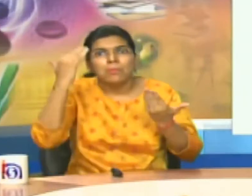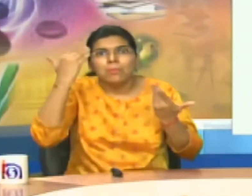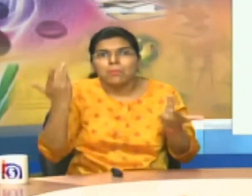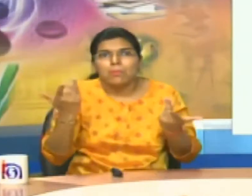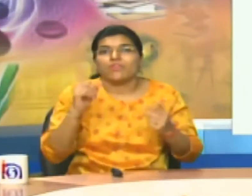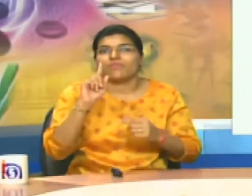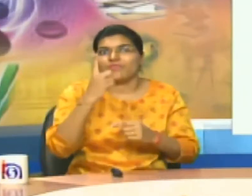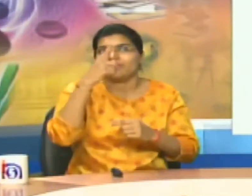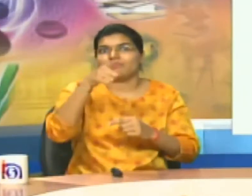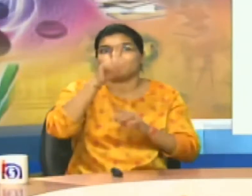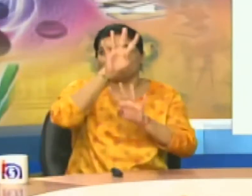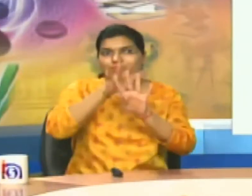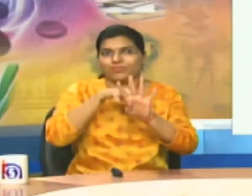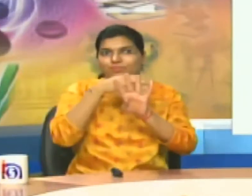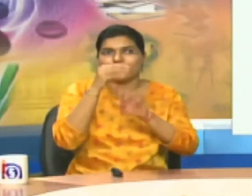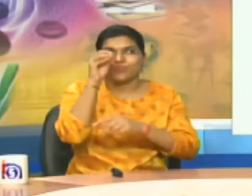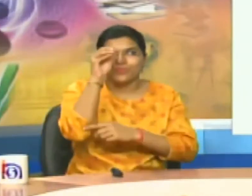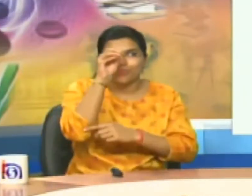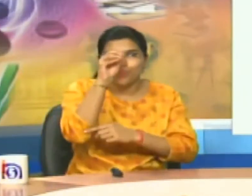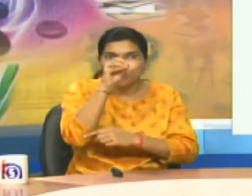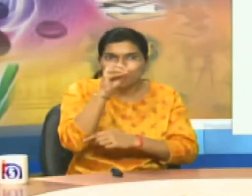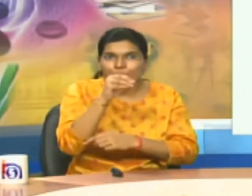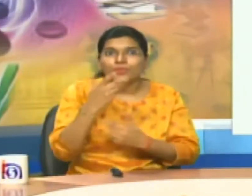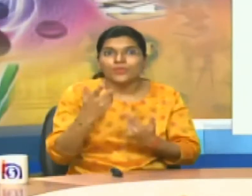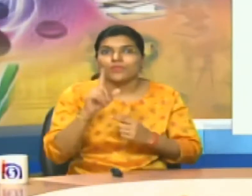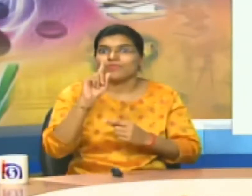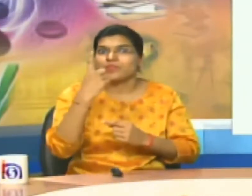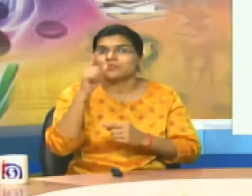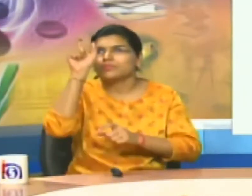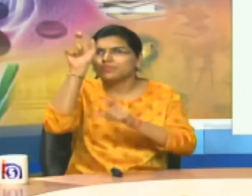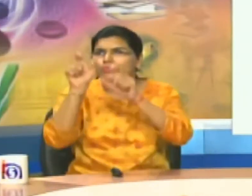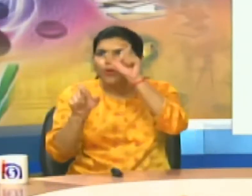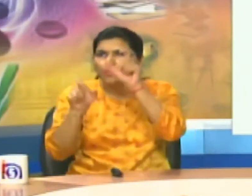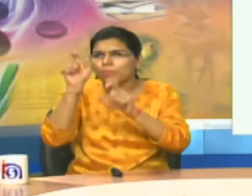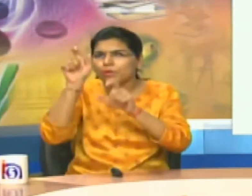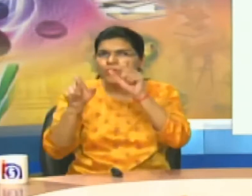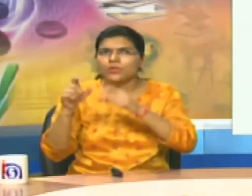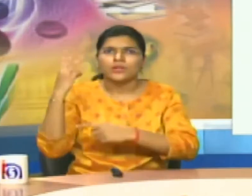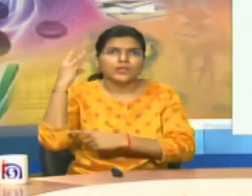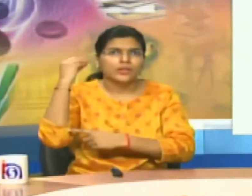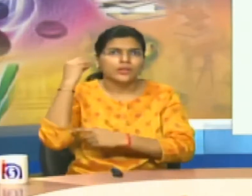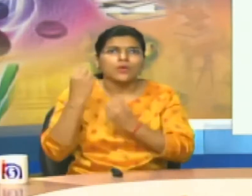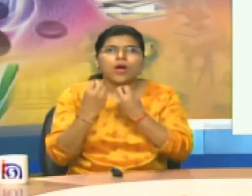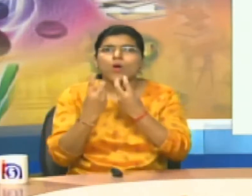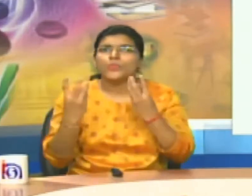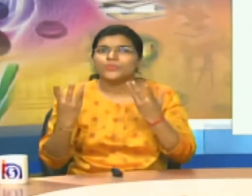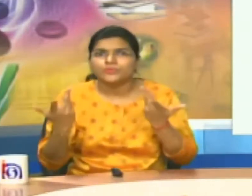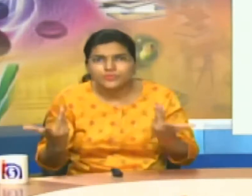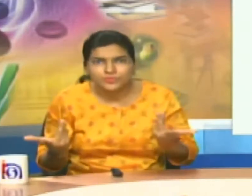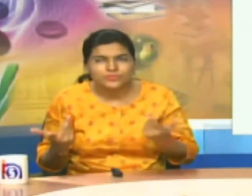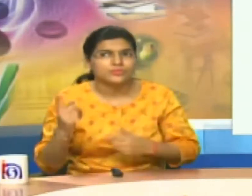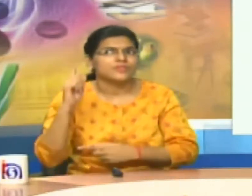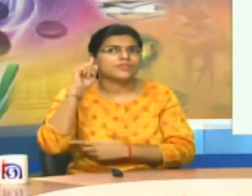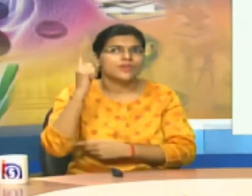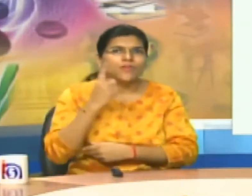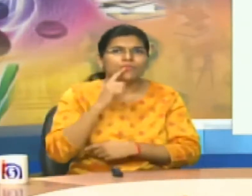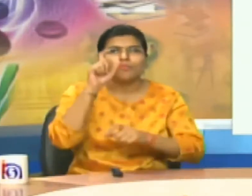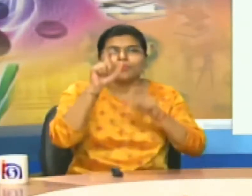in India, there are different states and they have to keep data of all these states, like there